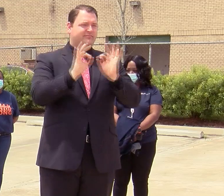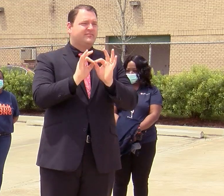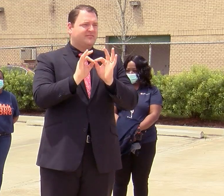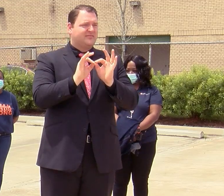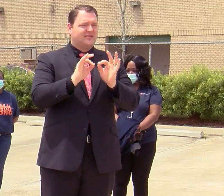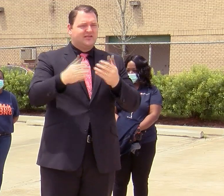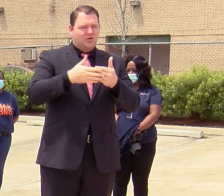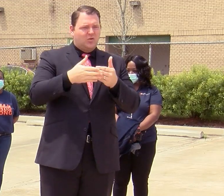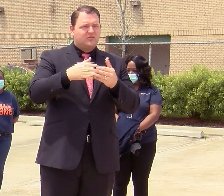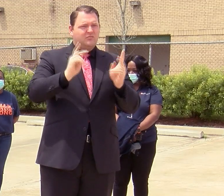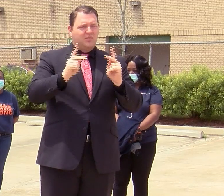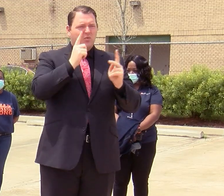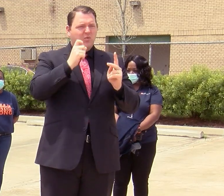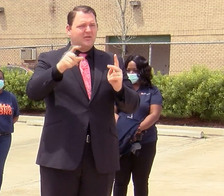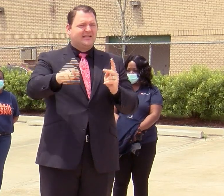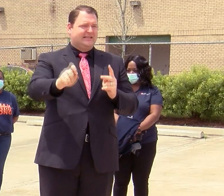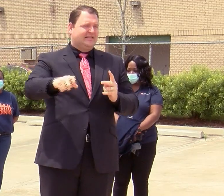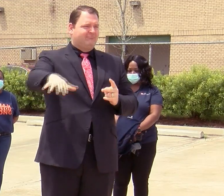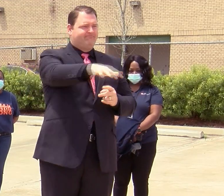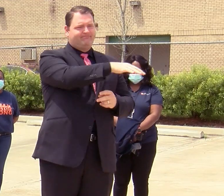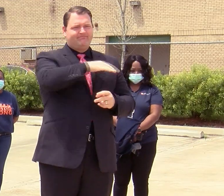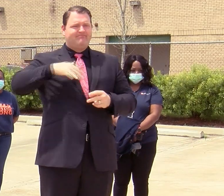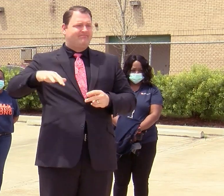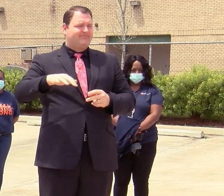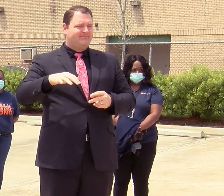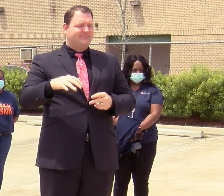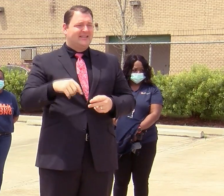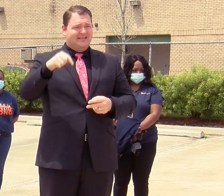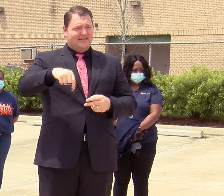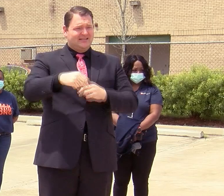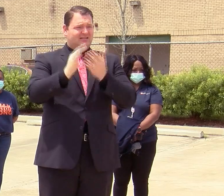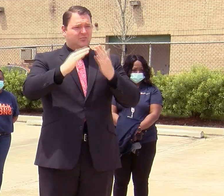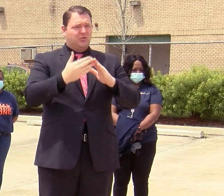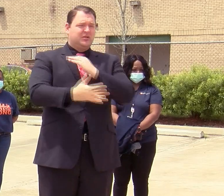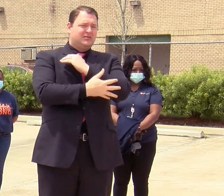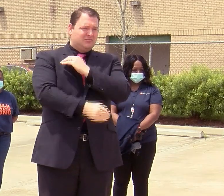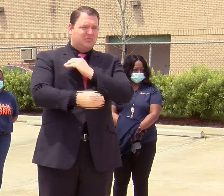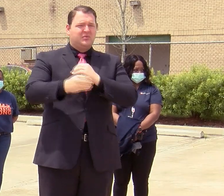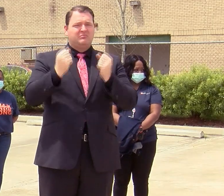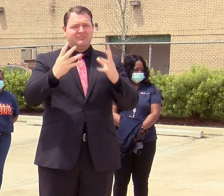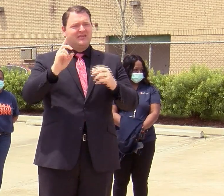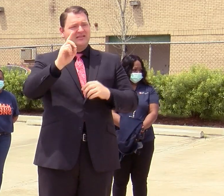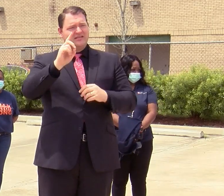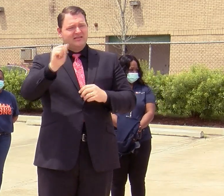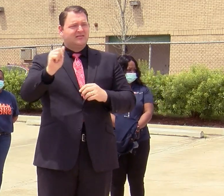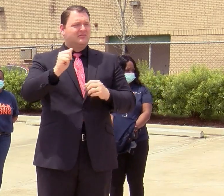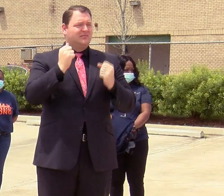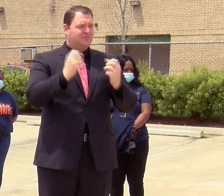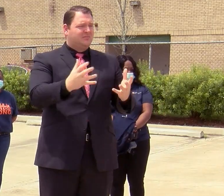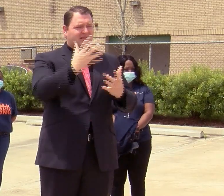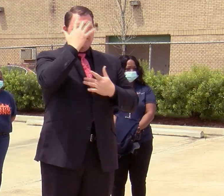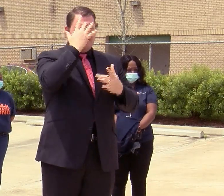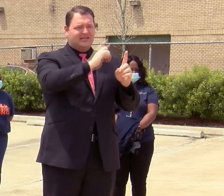resources closer to vulnerable communities. In fact, this is one of those communities that was highlighted in the Houston Chronicle's article a few days ago